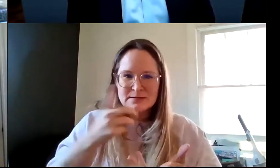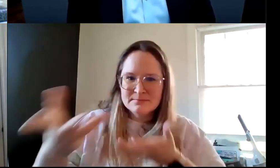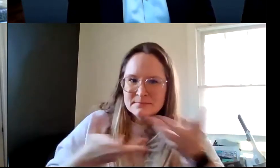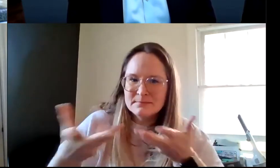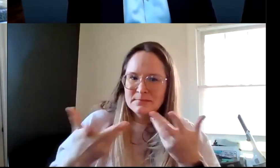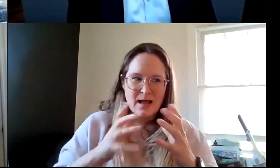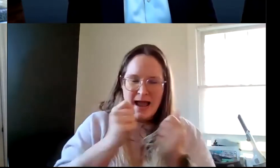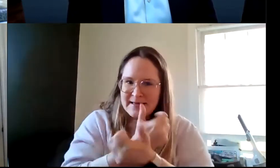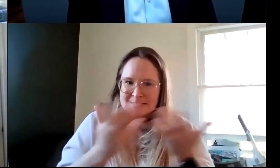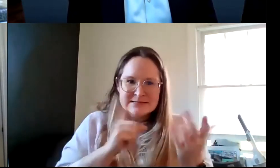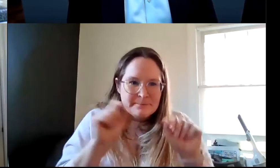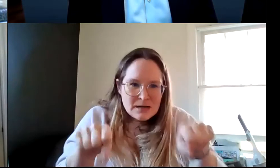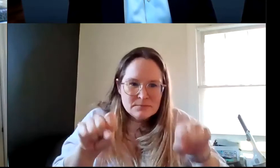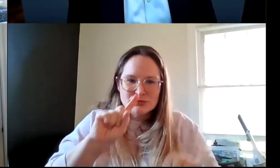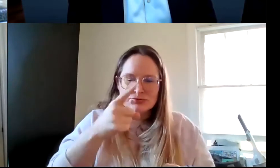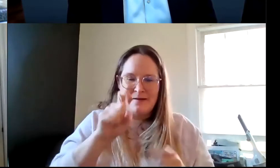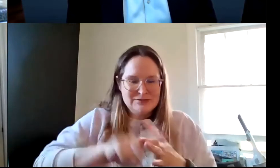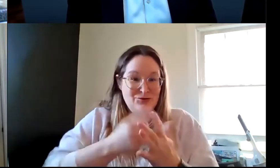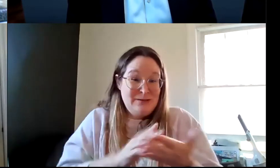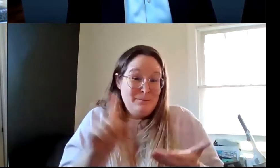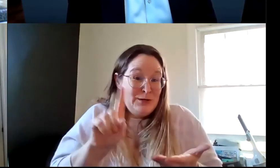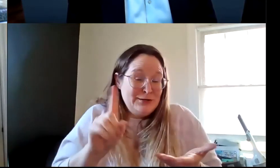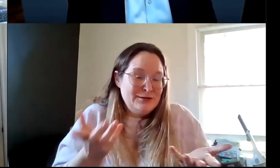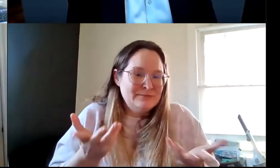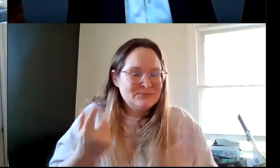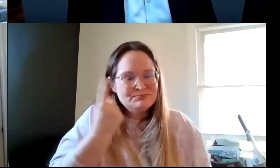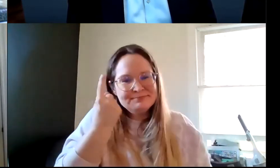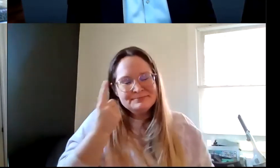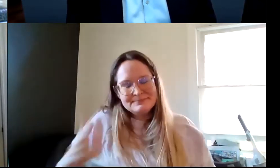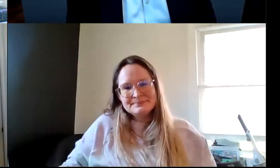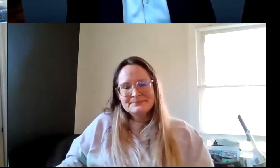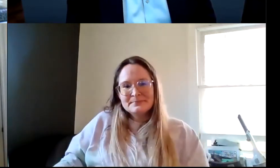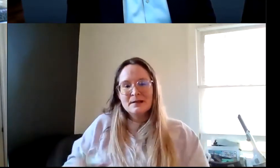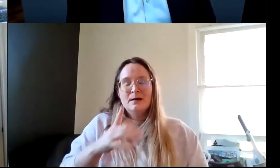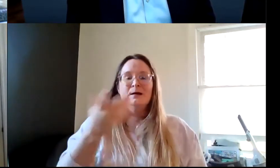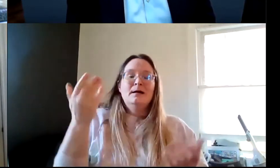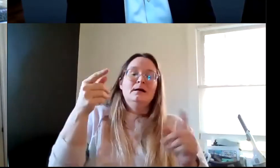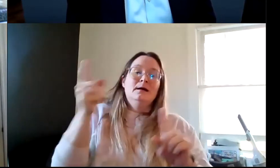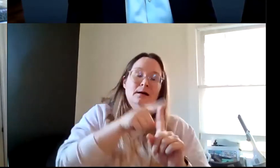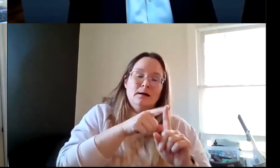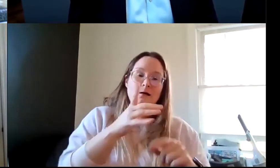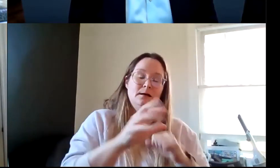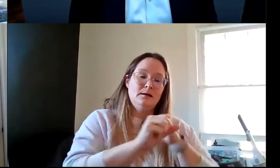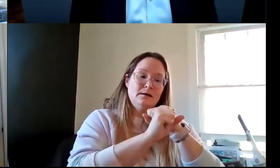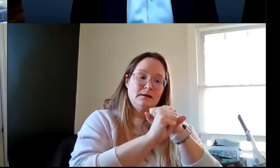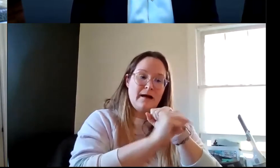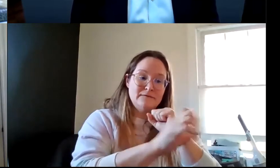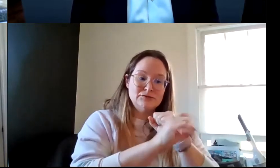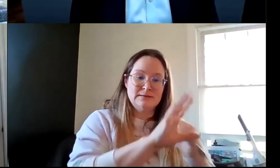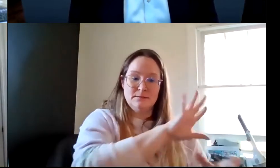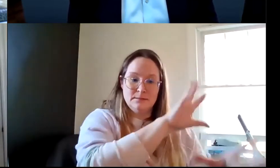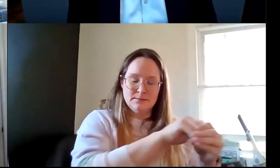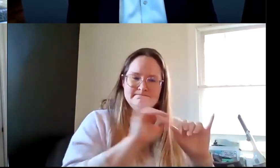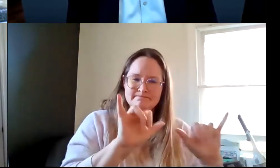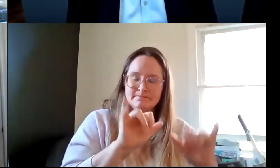the box. And so, you know, there's a mindset that we're trying to break with a lot of people because we're living in a time now where everything